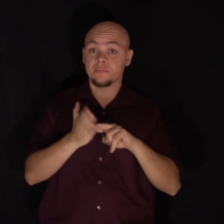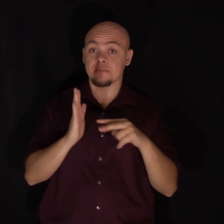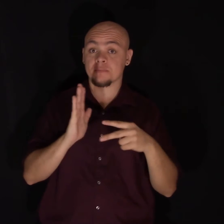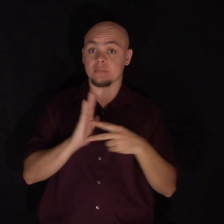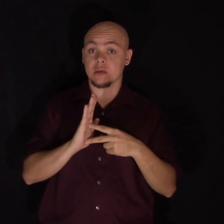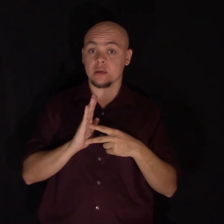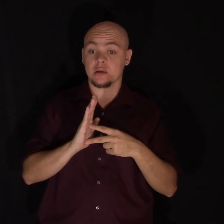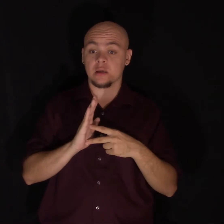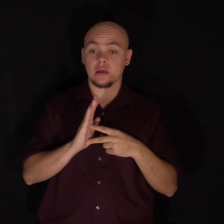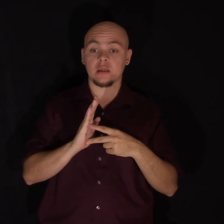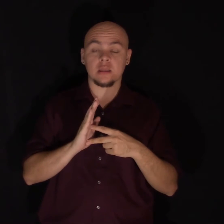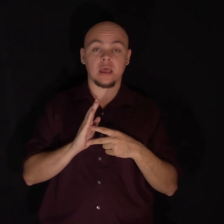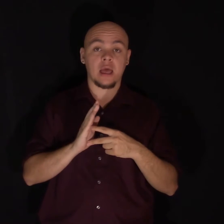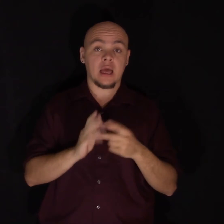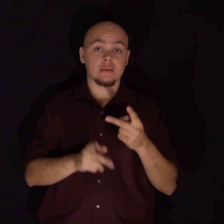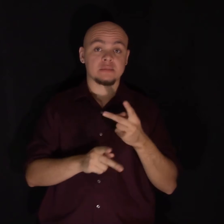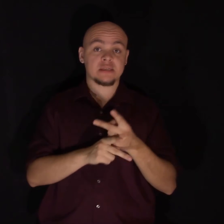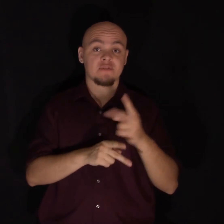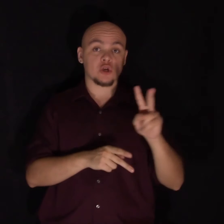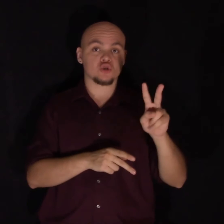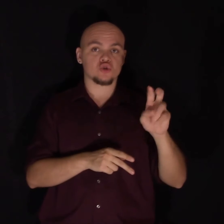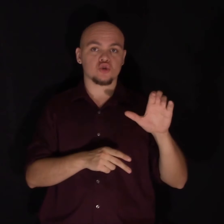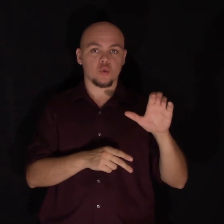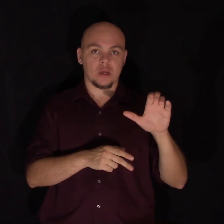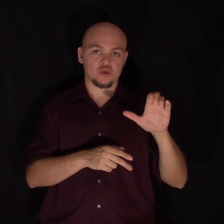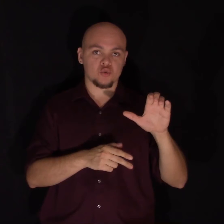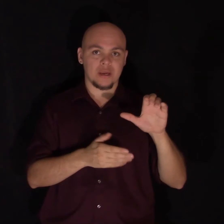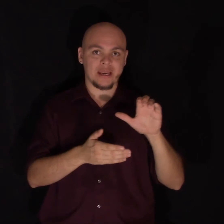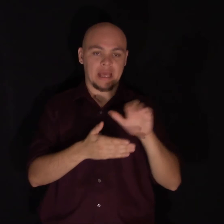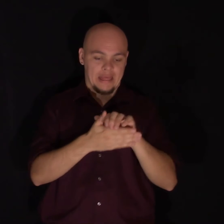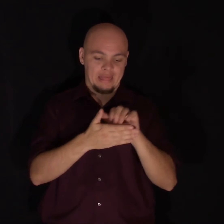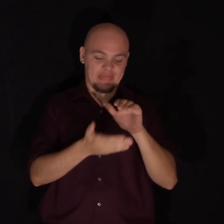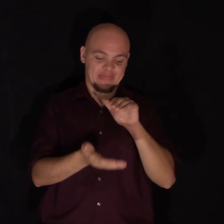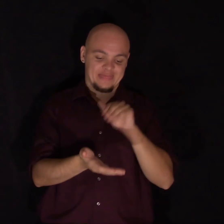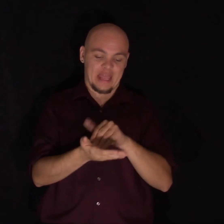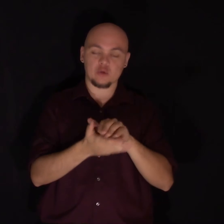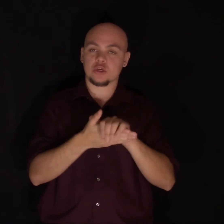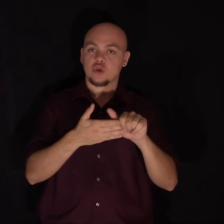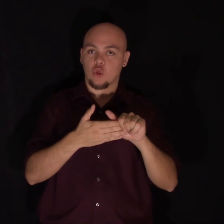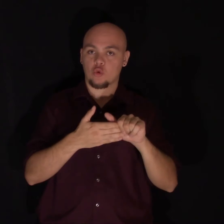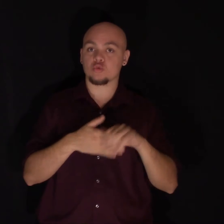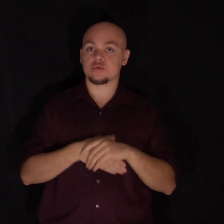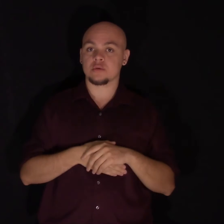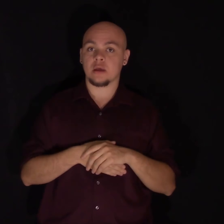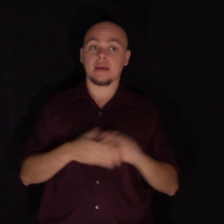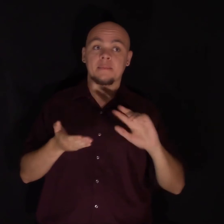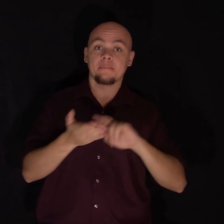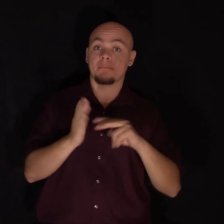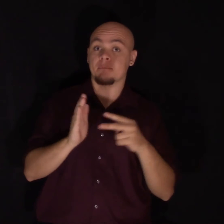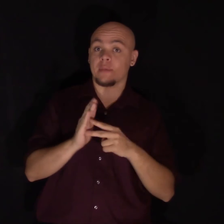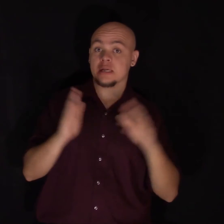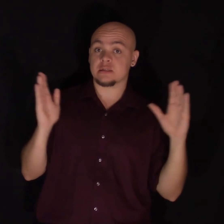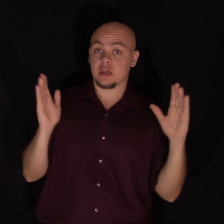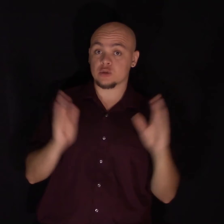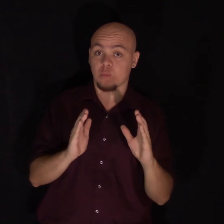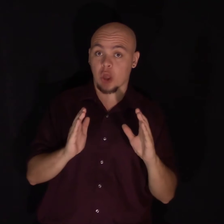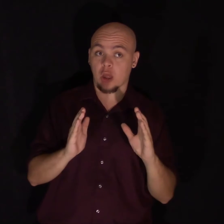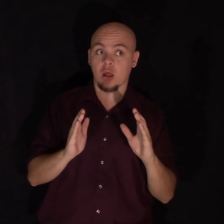immediately I'm saving 200 grand. Smaller space is going to make for smaller utilities, save some more money